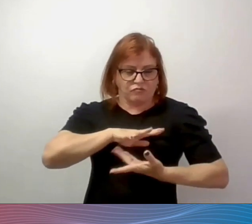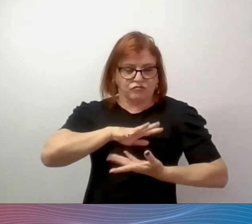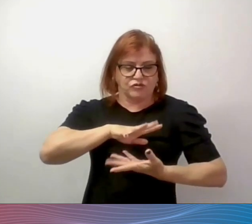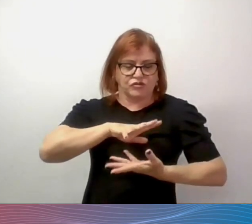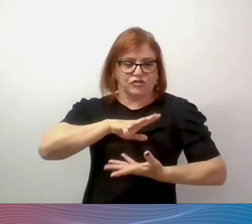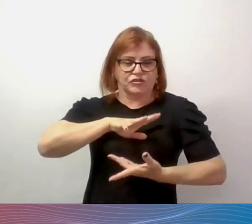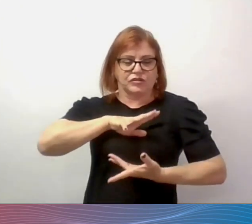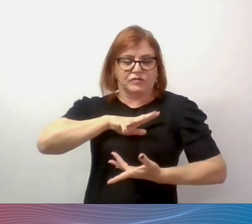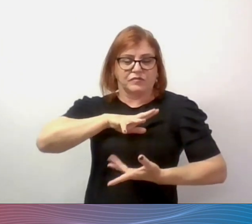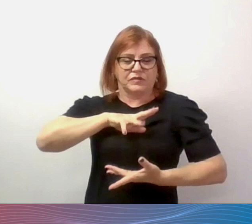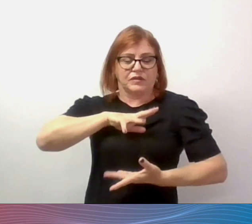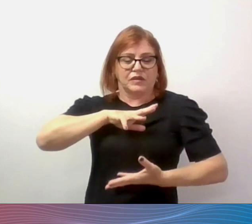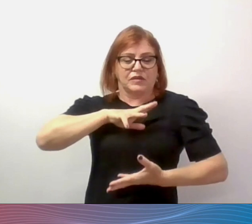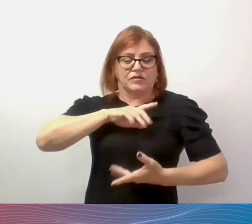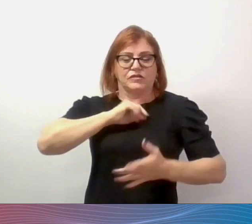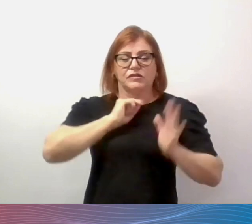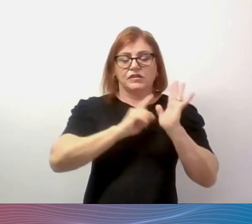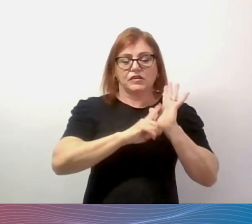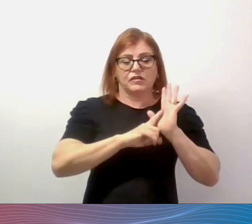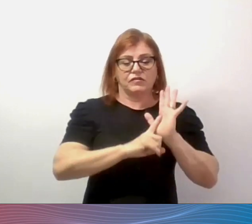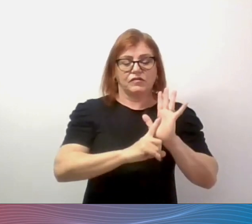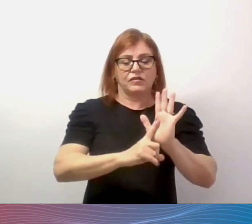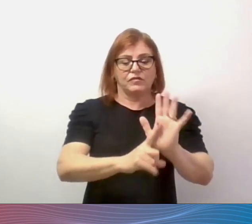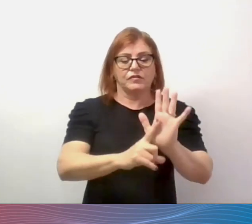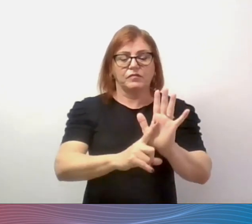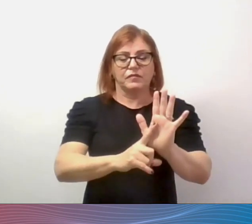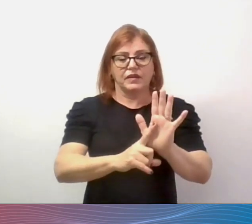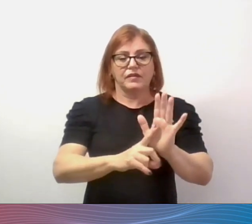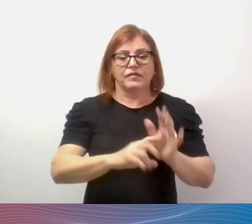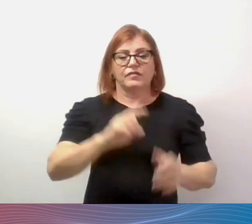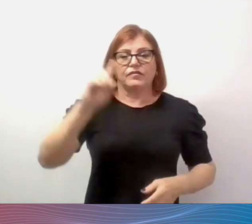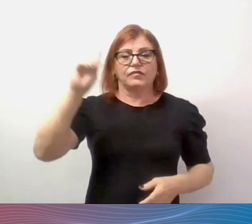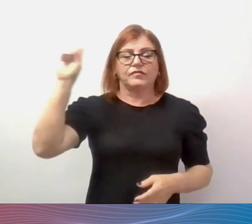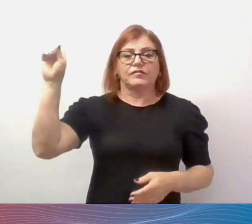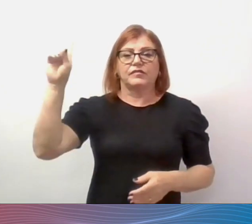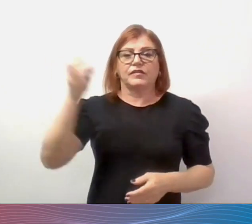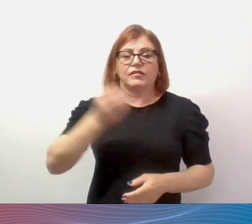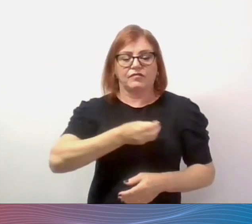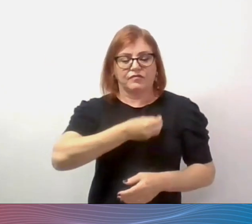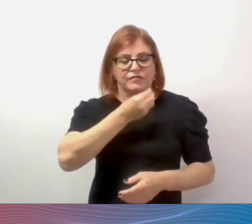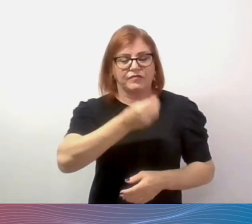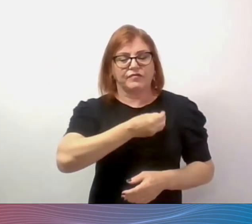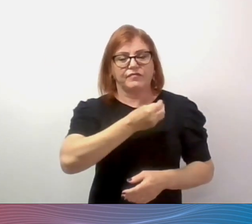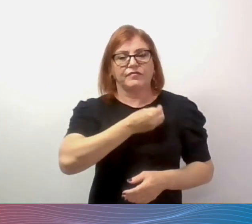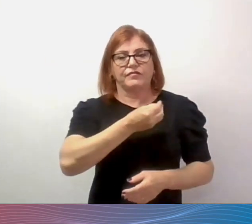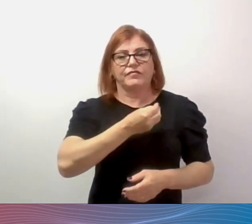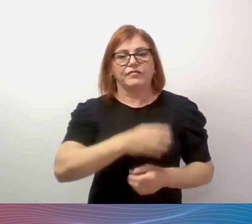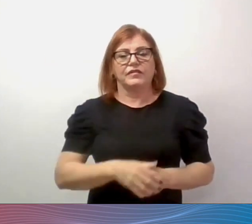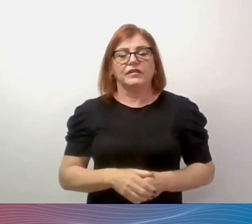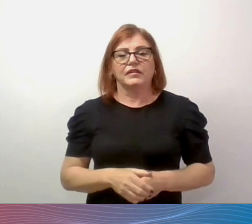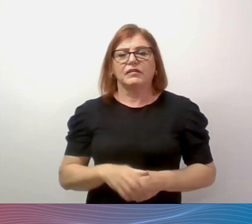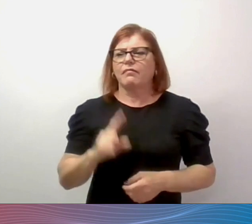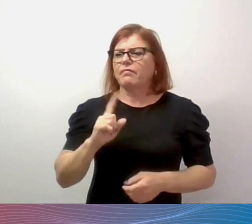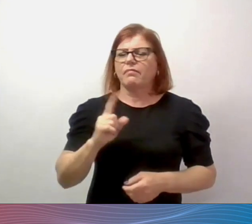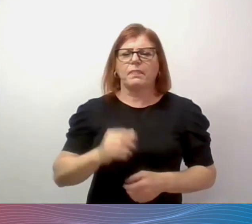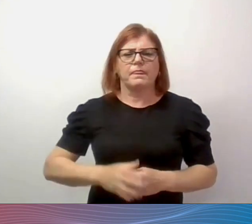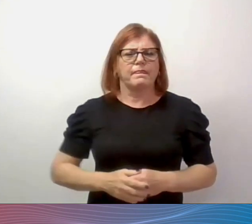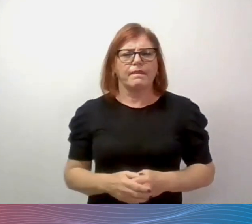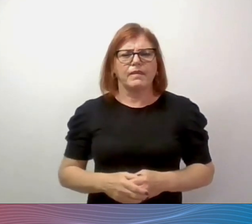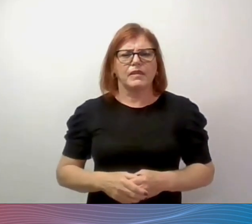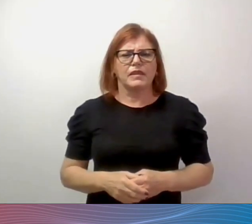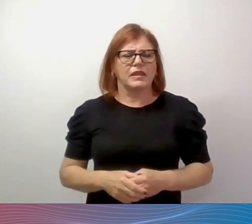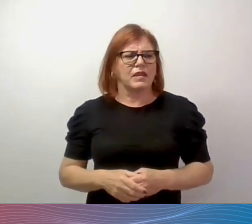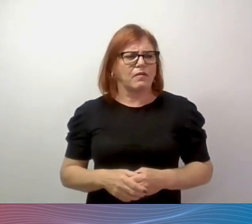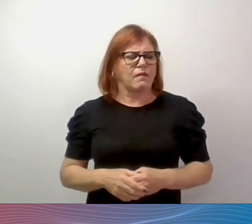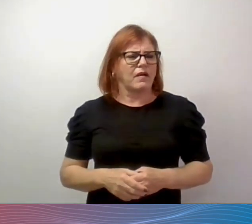pela vida. And I will be an imitator of God through life. Não é tentativa de mudança de conduta